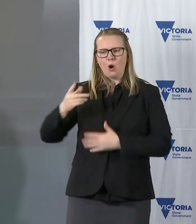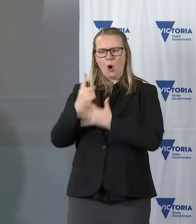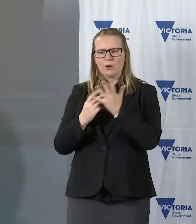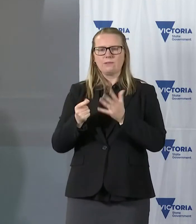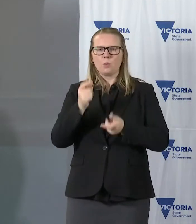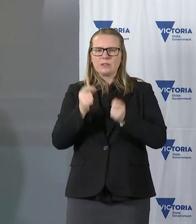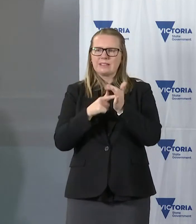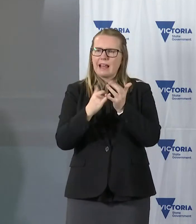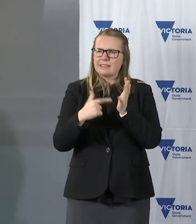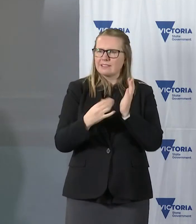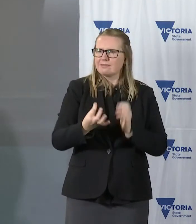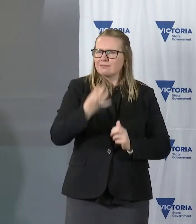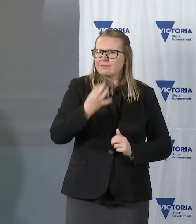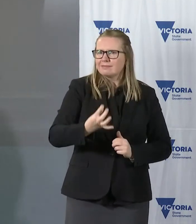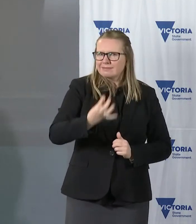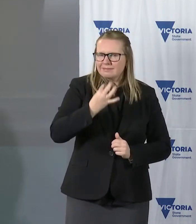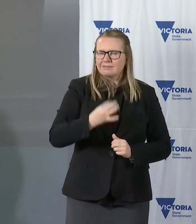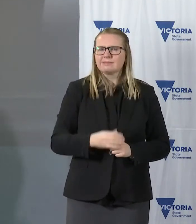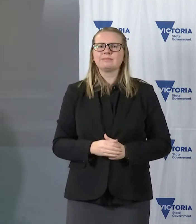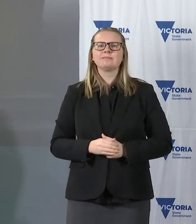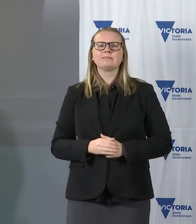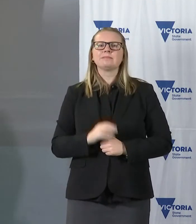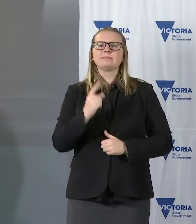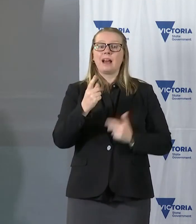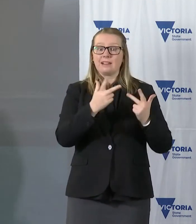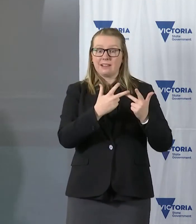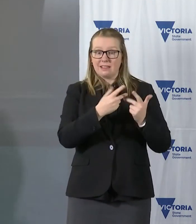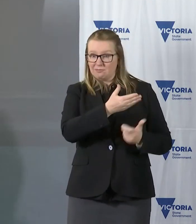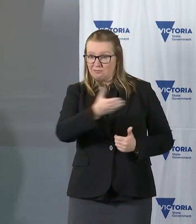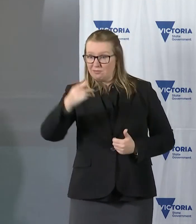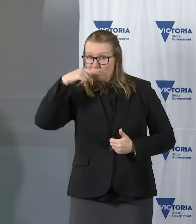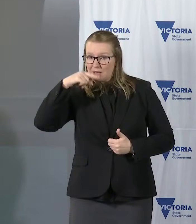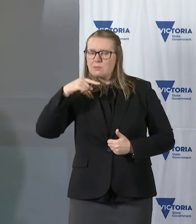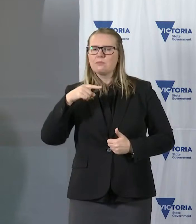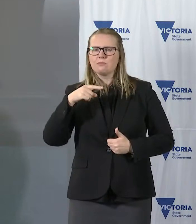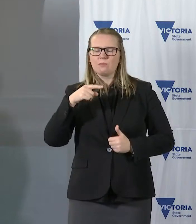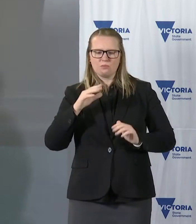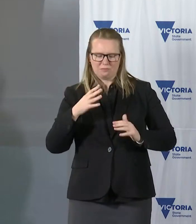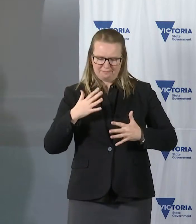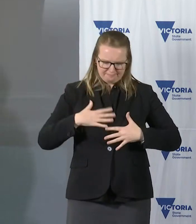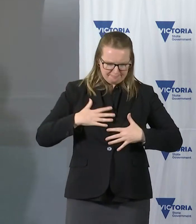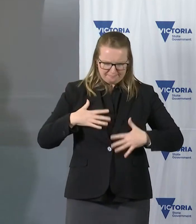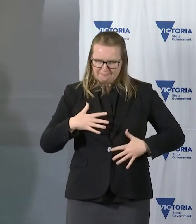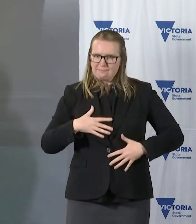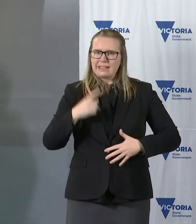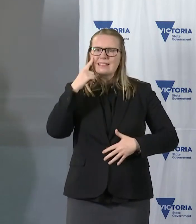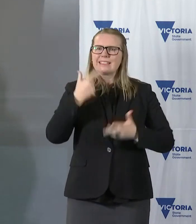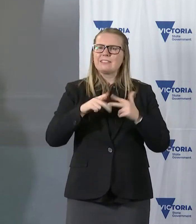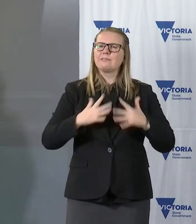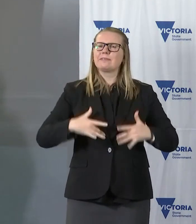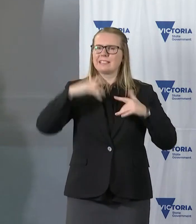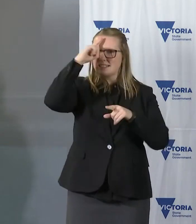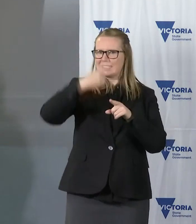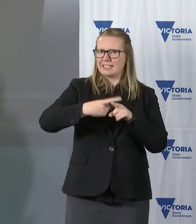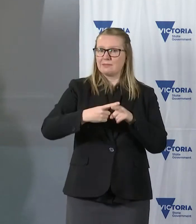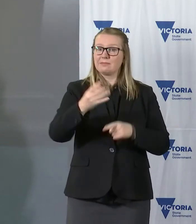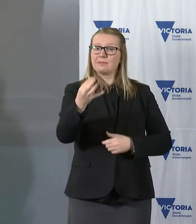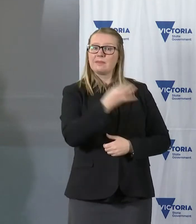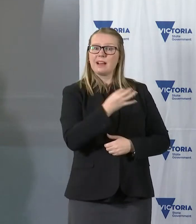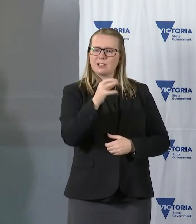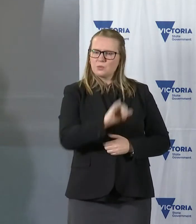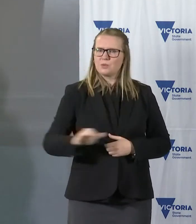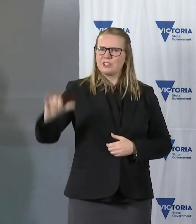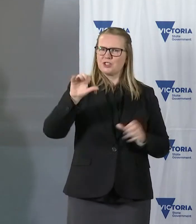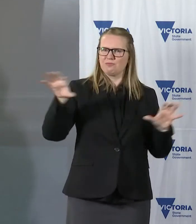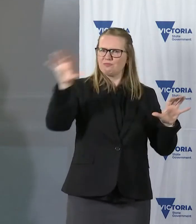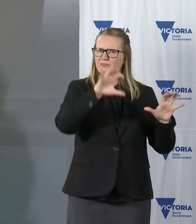for everyone who's symptomatic, obviously just to isolate and get tested and await a result. Do we know what LGA he's from? No.